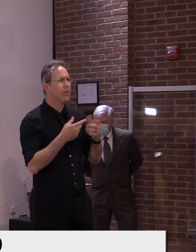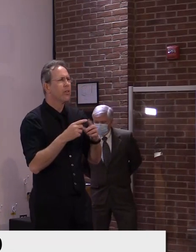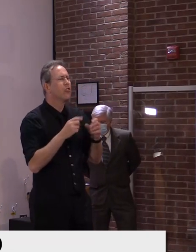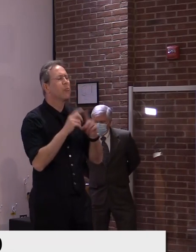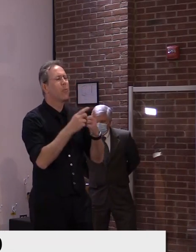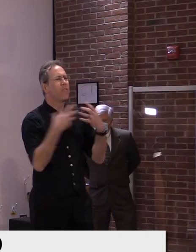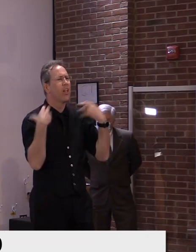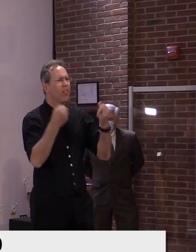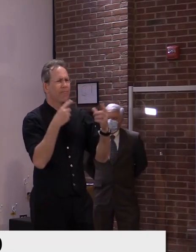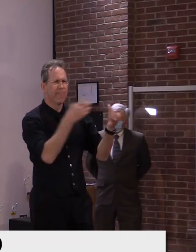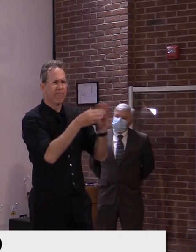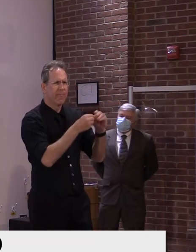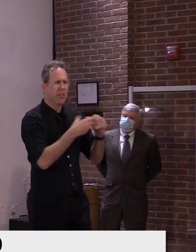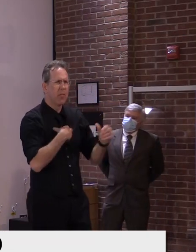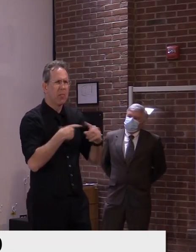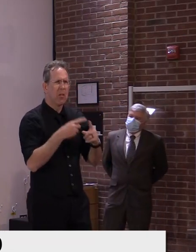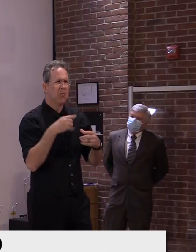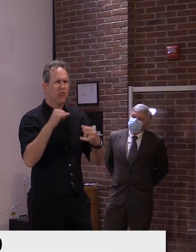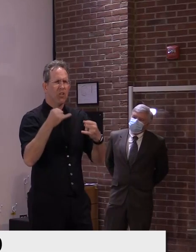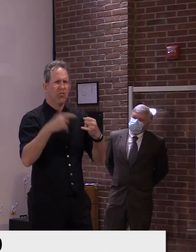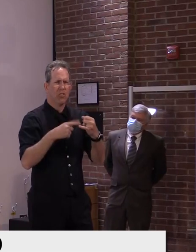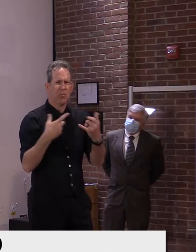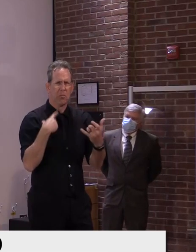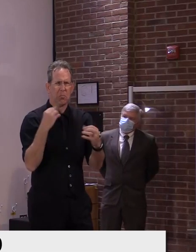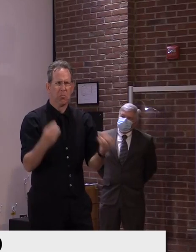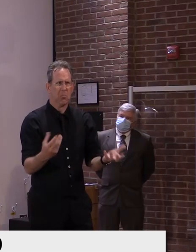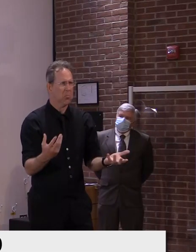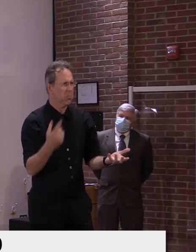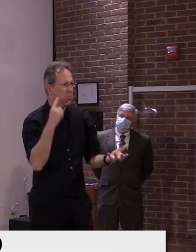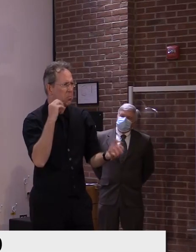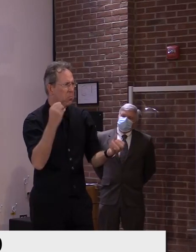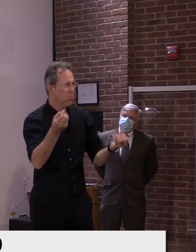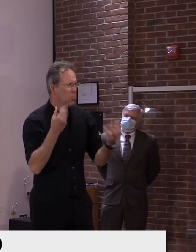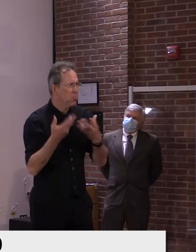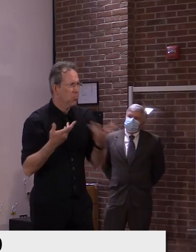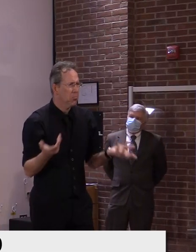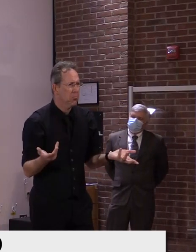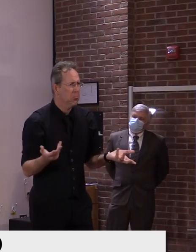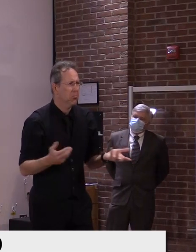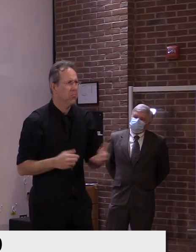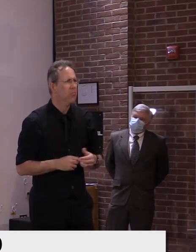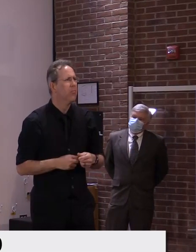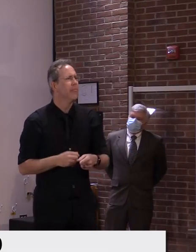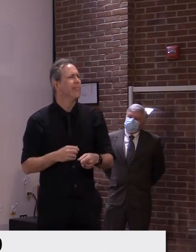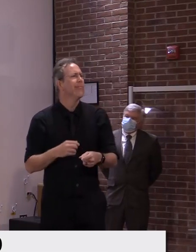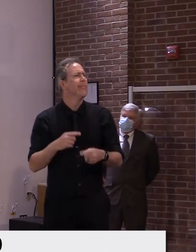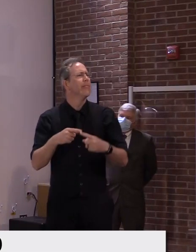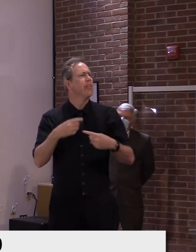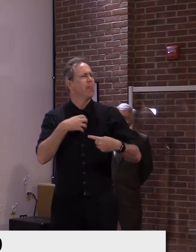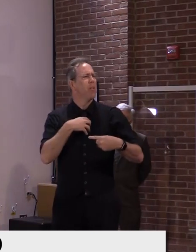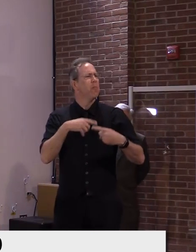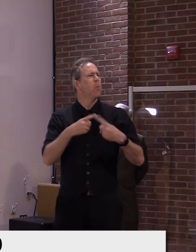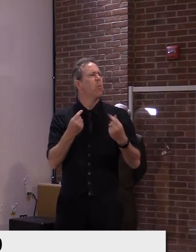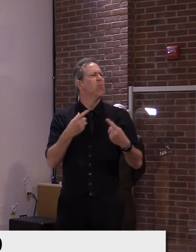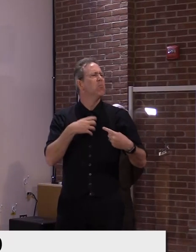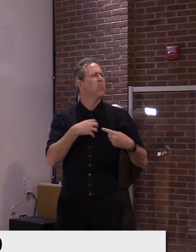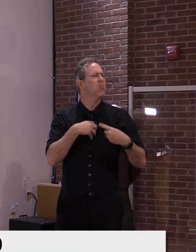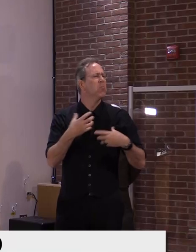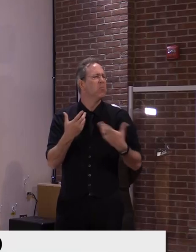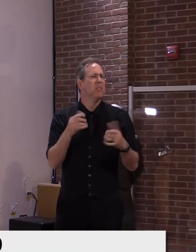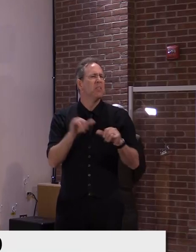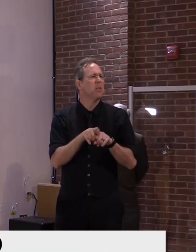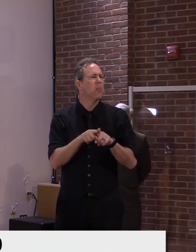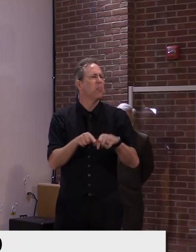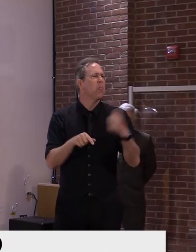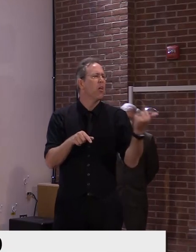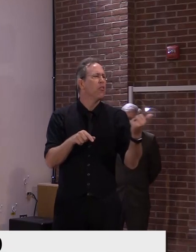complaints that we have just seen across the vaccine spectrum? And was it just kind of proportional to what you've seen in the complaints with the other vaccines? Nothing here